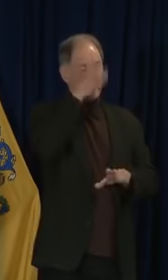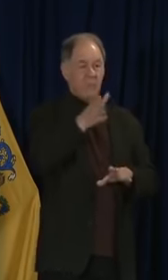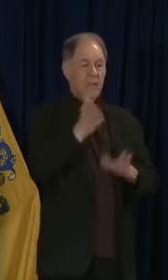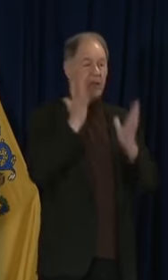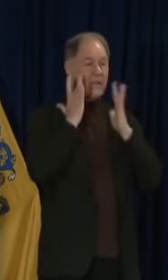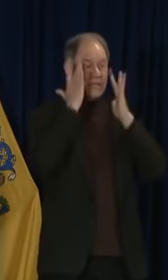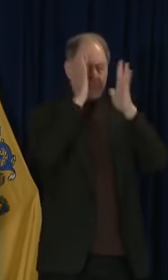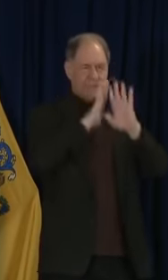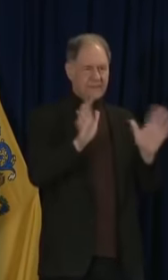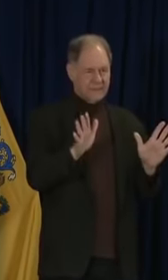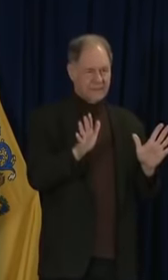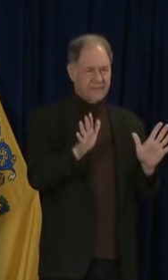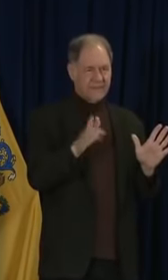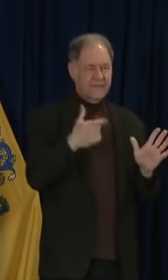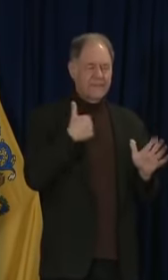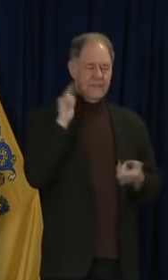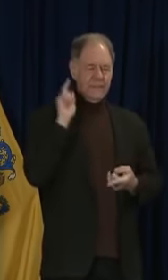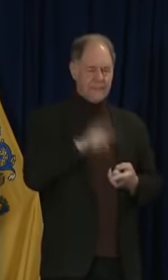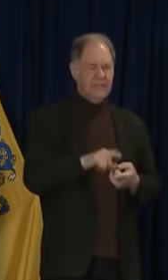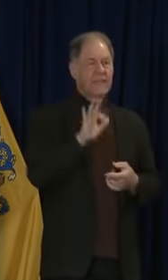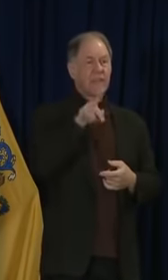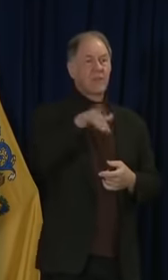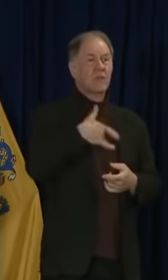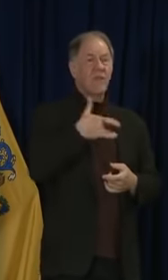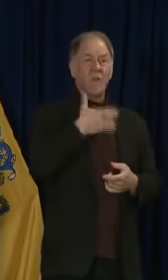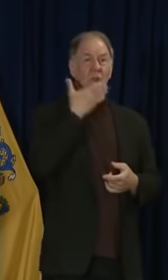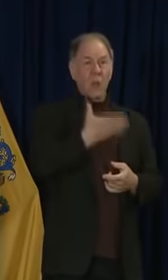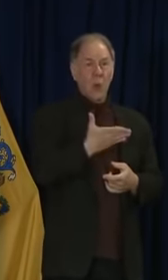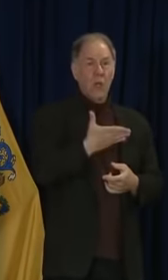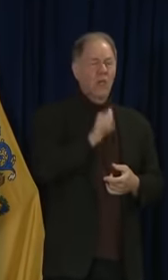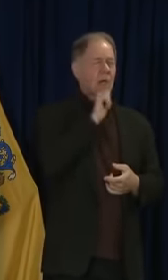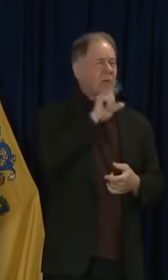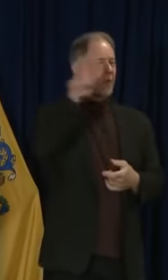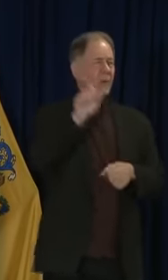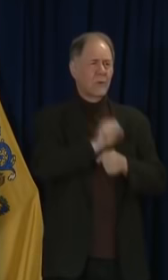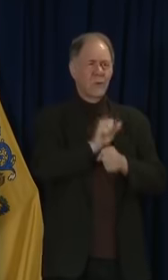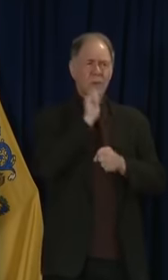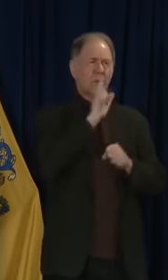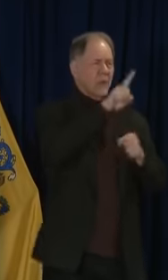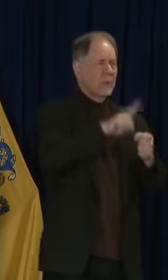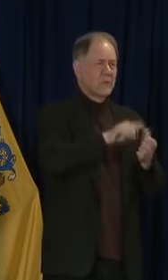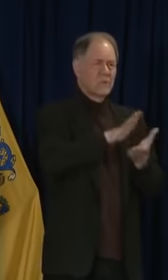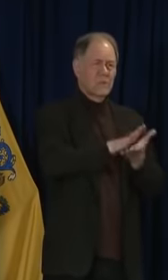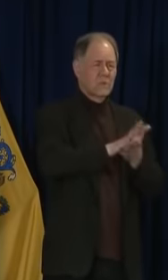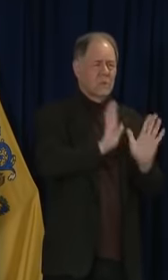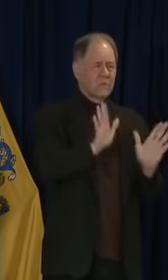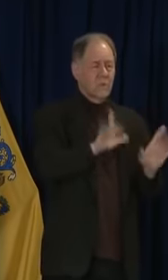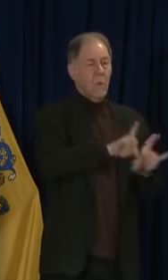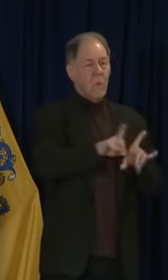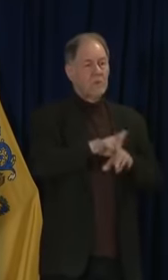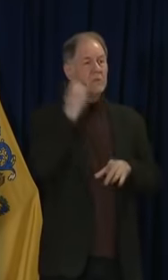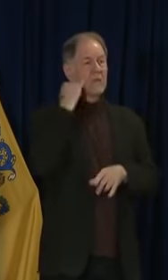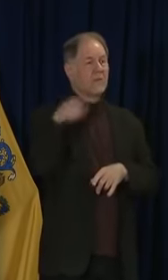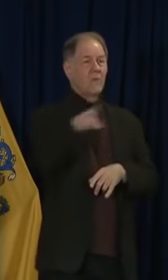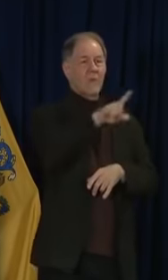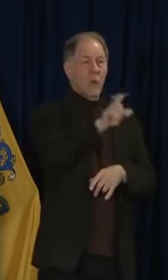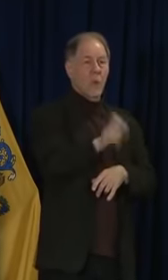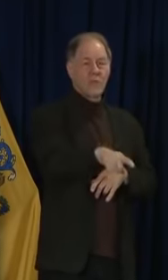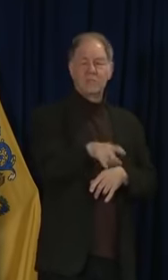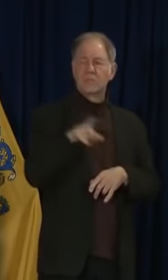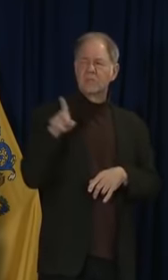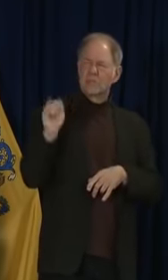better than it was. And if you don't feel well, don't show up for work or school. separately. If you have questions, Judy referenced